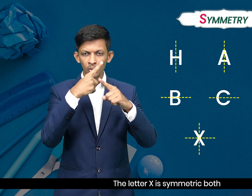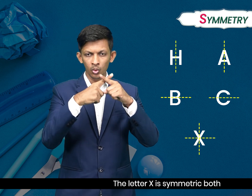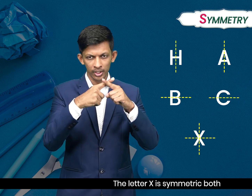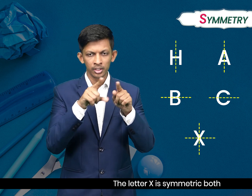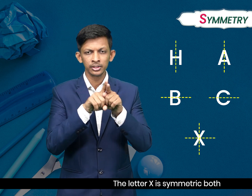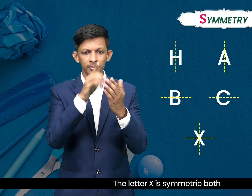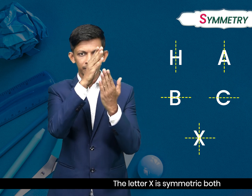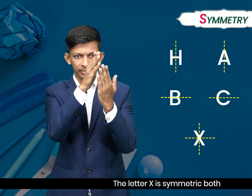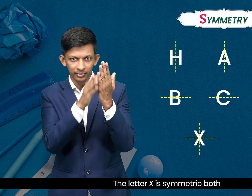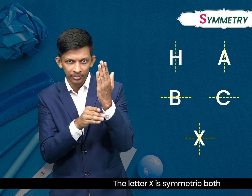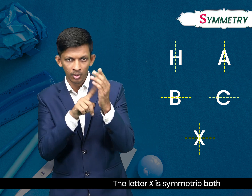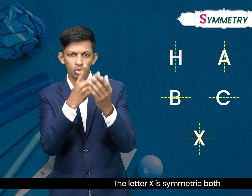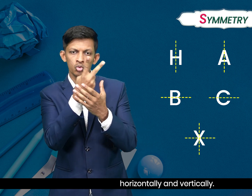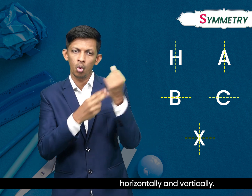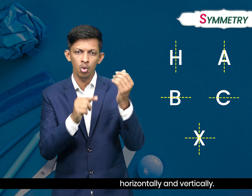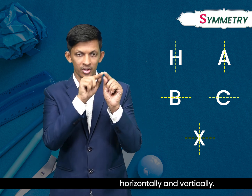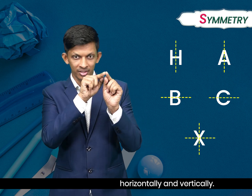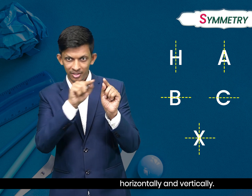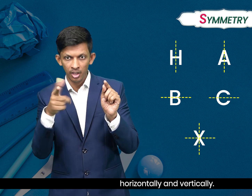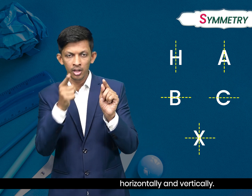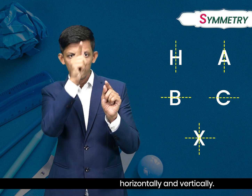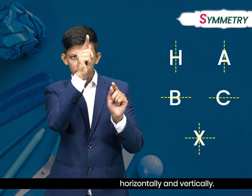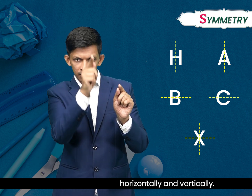is symmetric both horizontally and vertically.